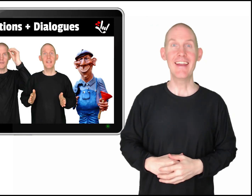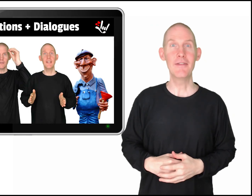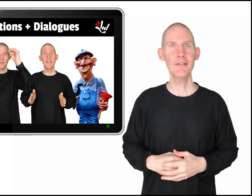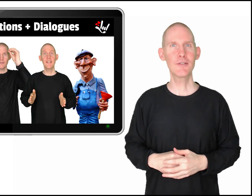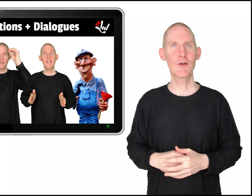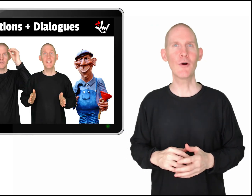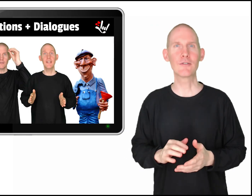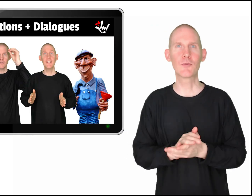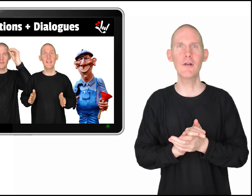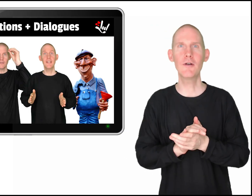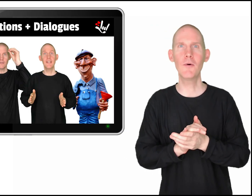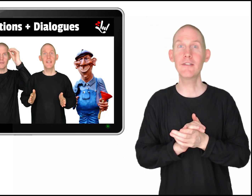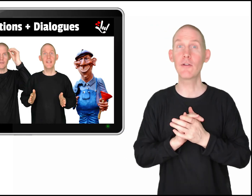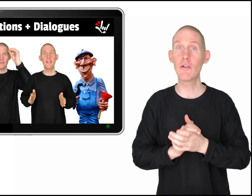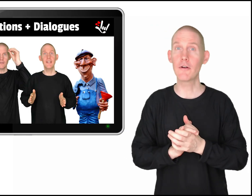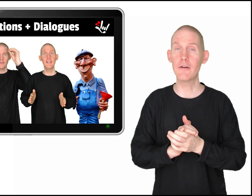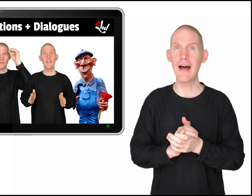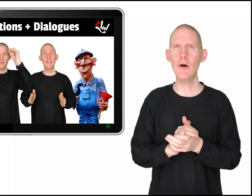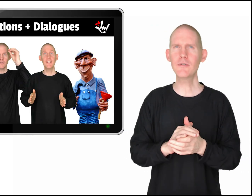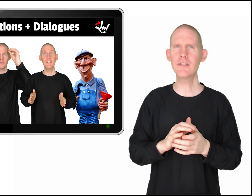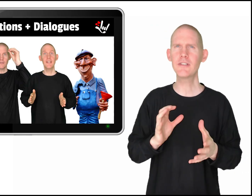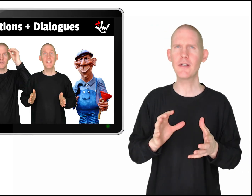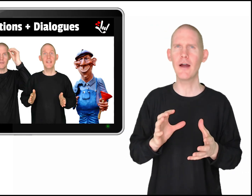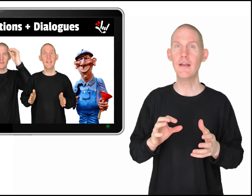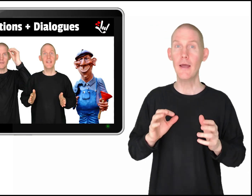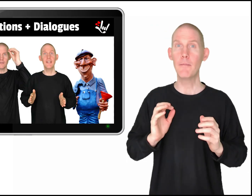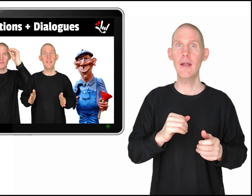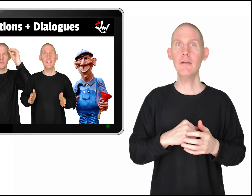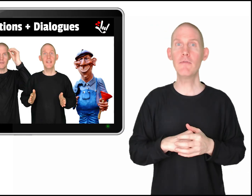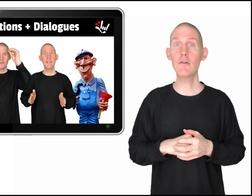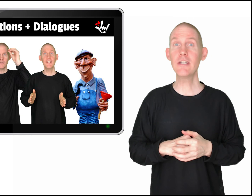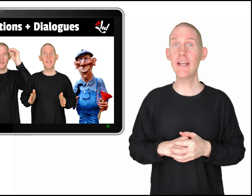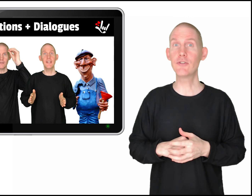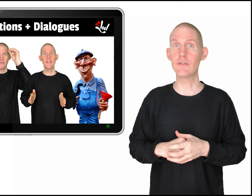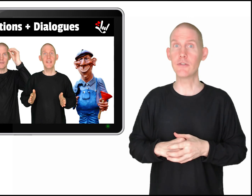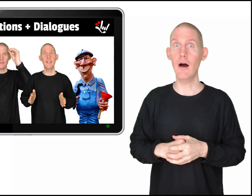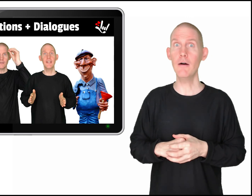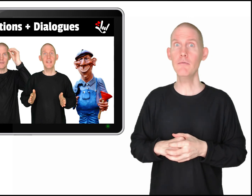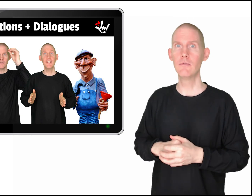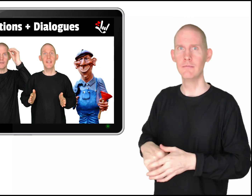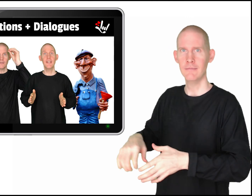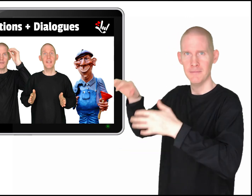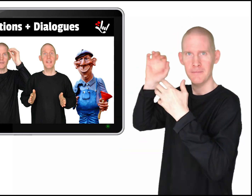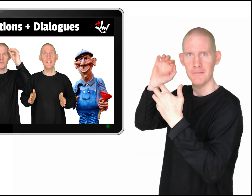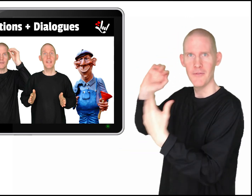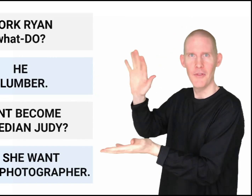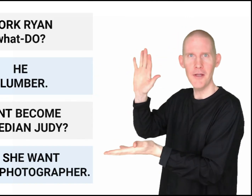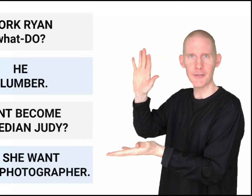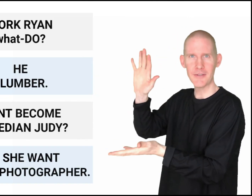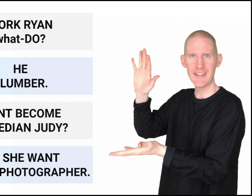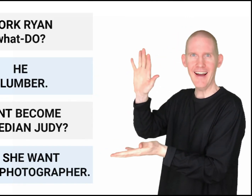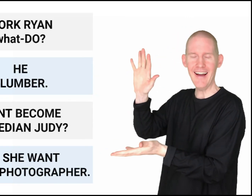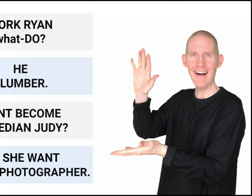In this course, we're going to learn how to sign many variations of this.